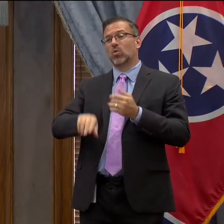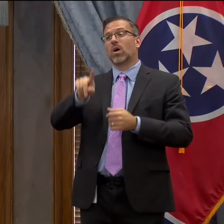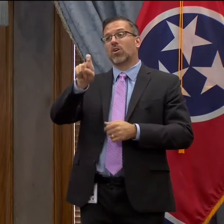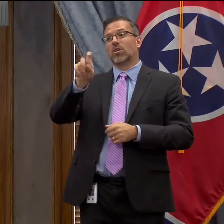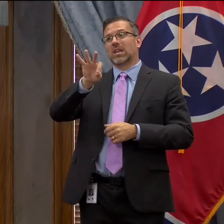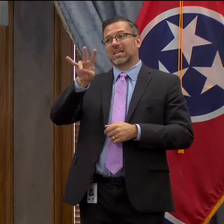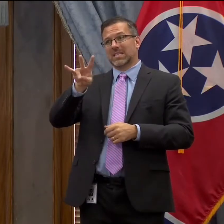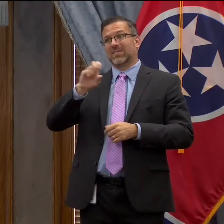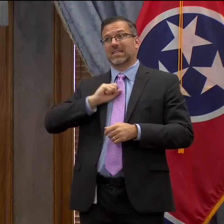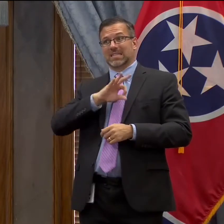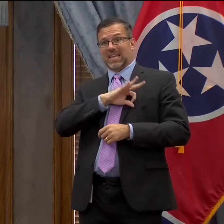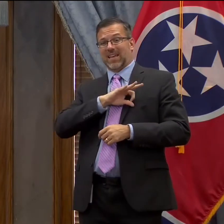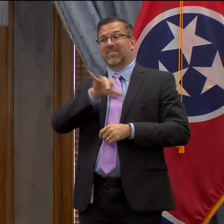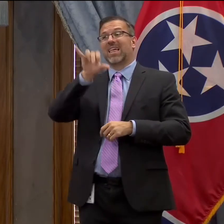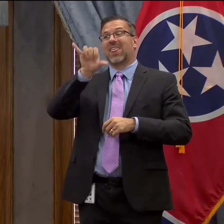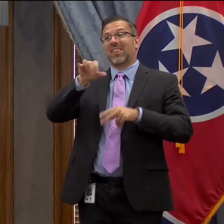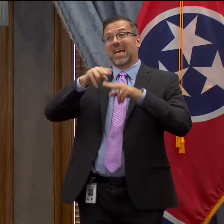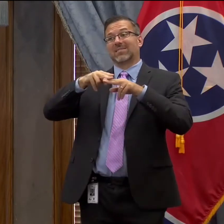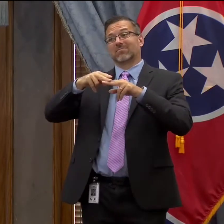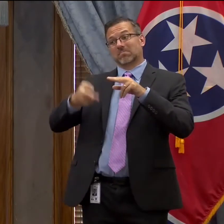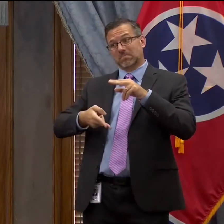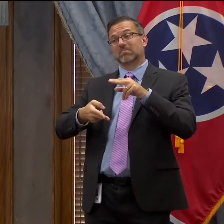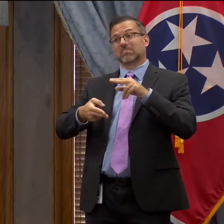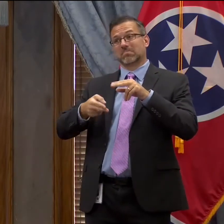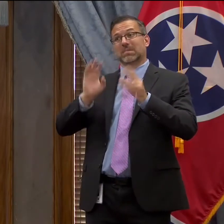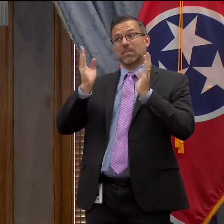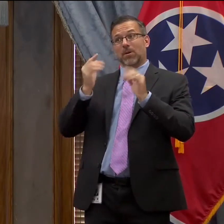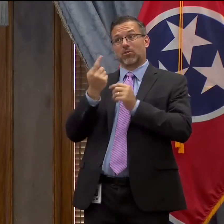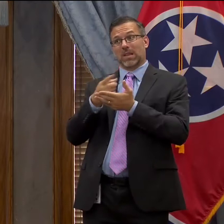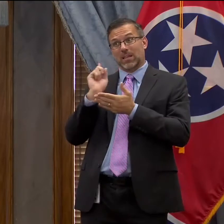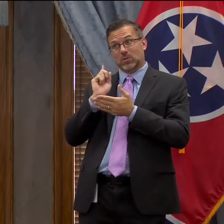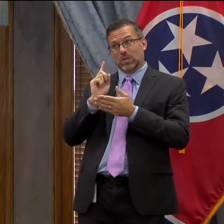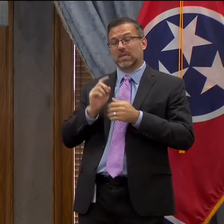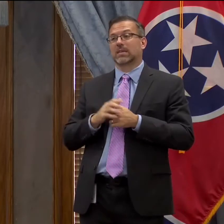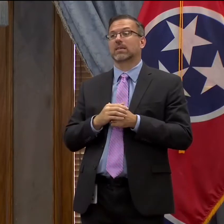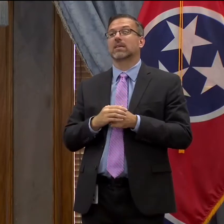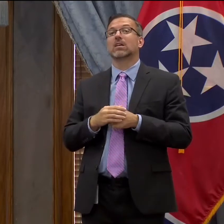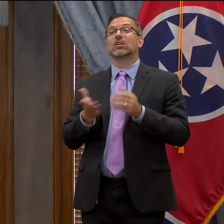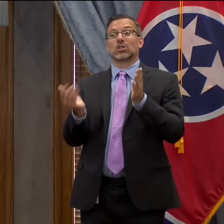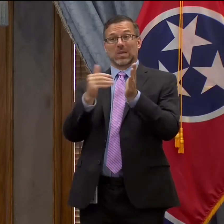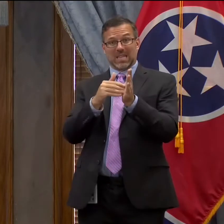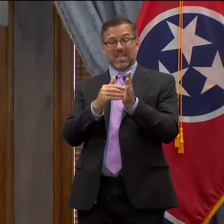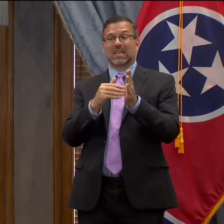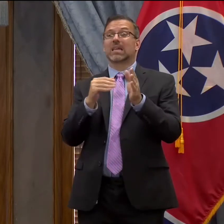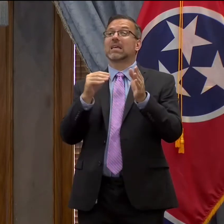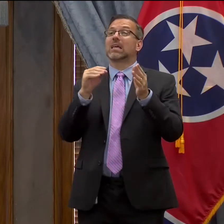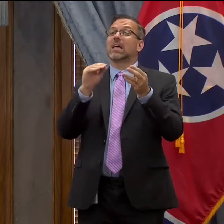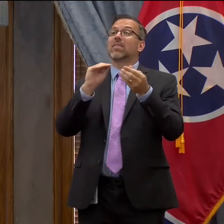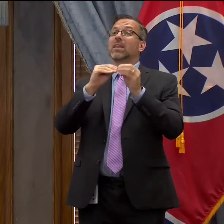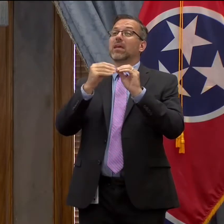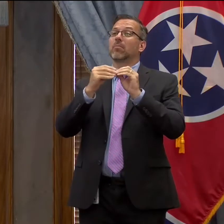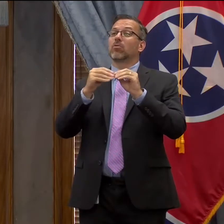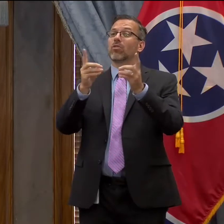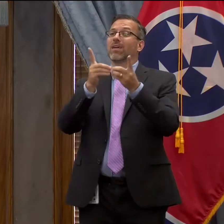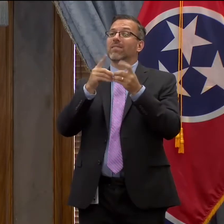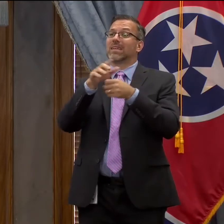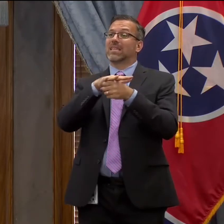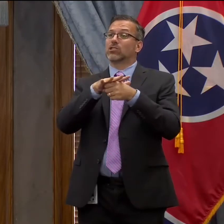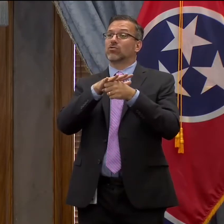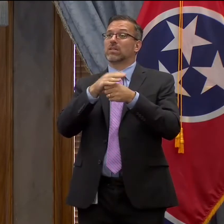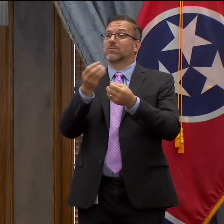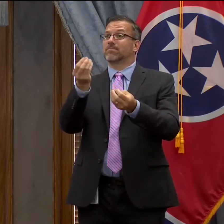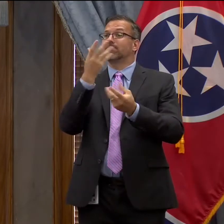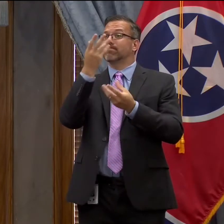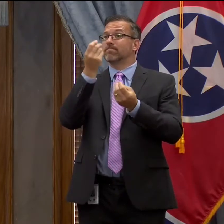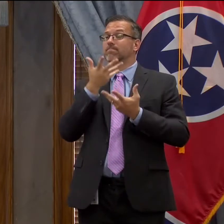staff. That is a decrease from last week, with more districts reporting. So again, while the rate of districts submitting school-level data has